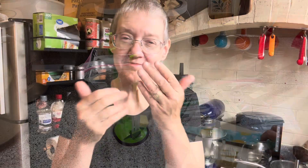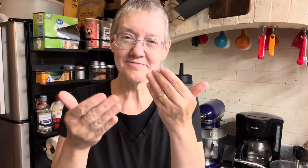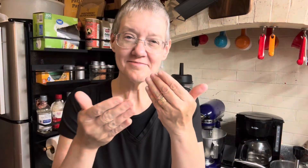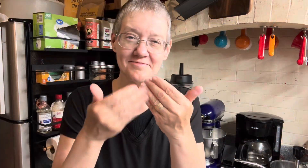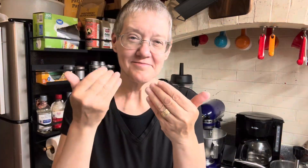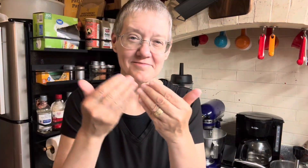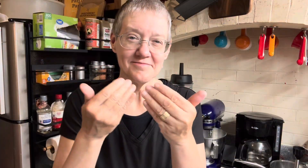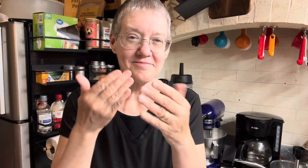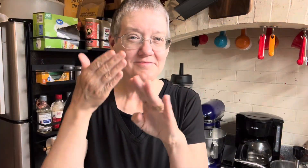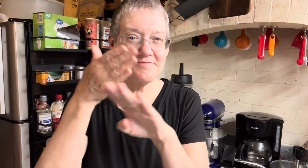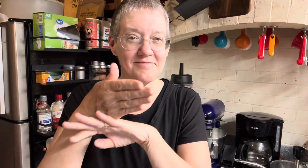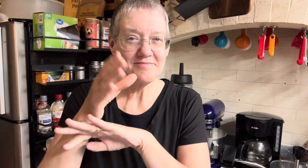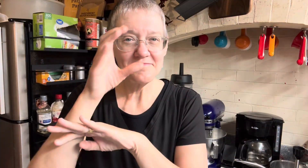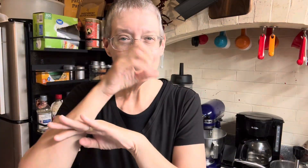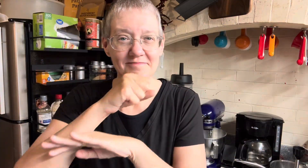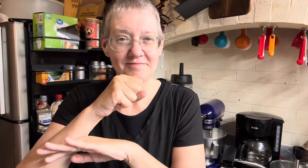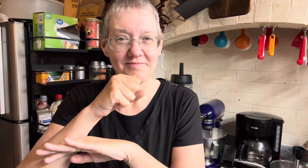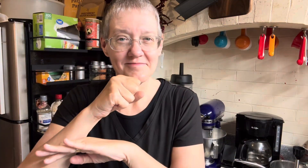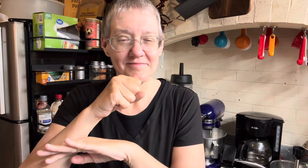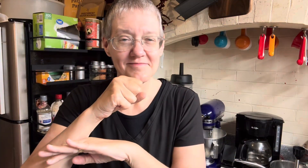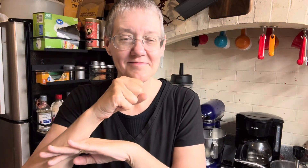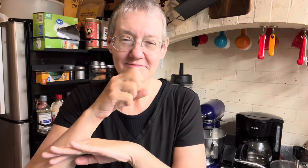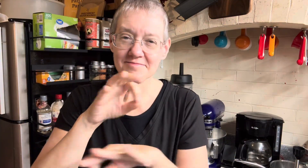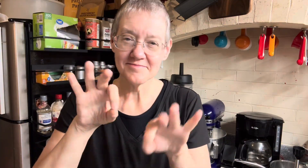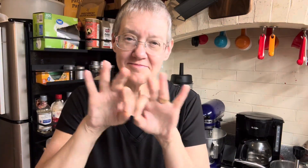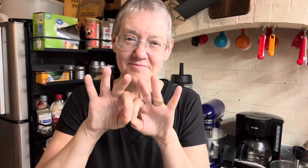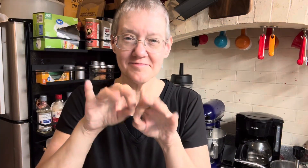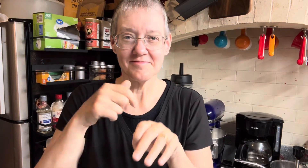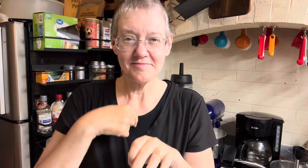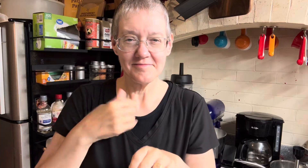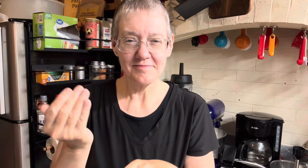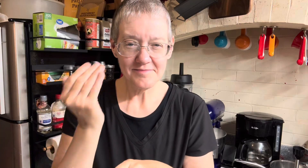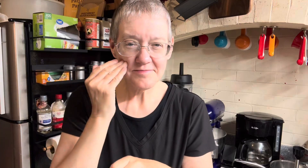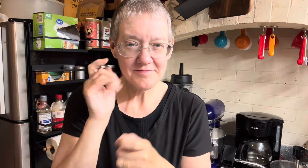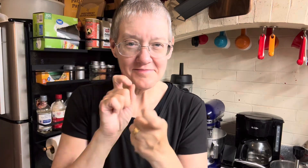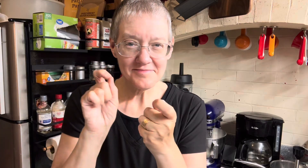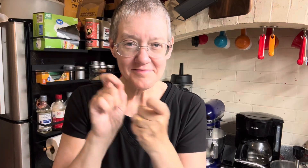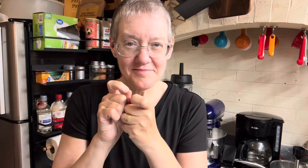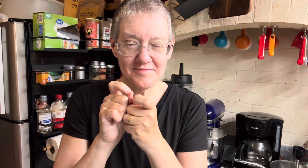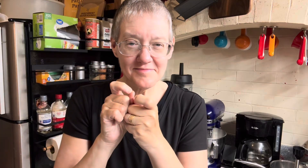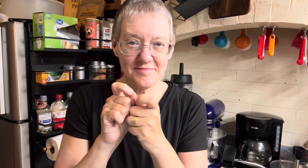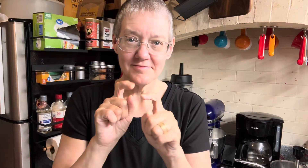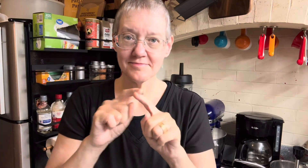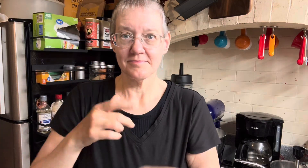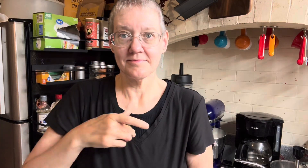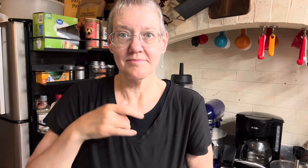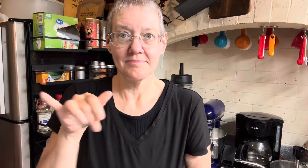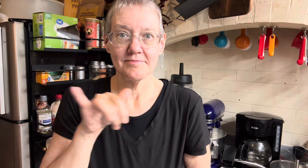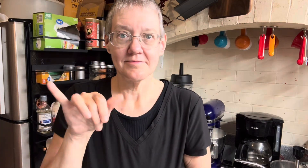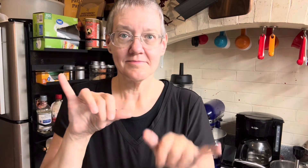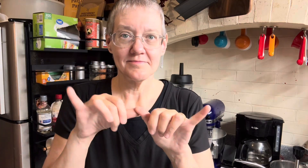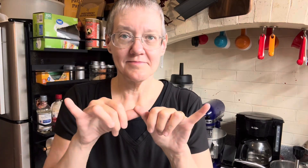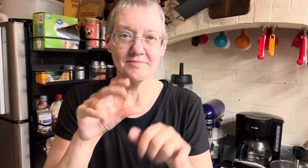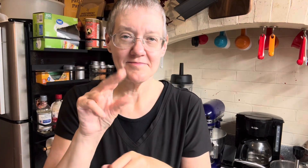It's easy to overestimate butter. So it's important that I know exactly how much I'm